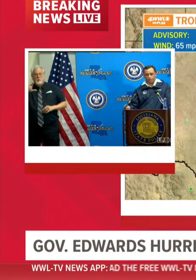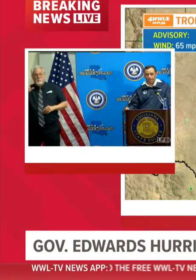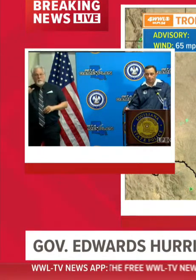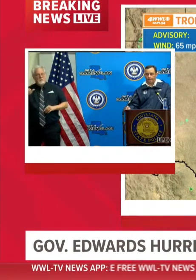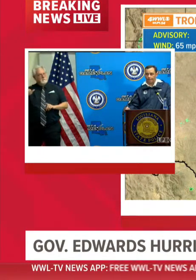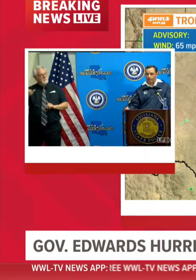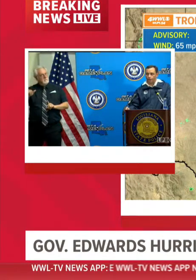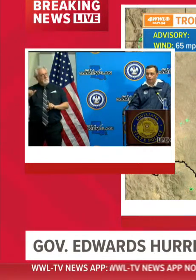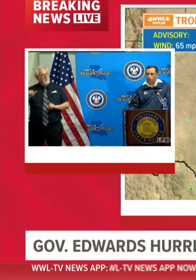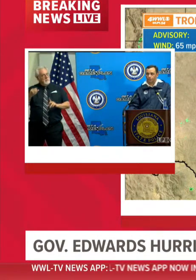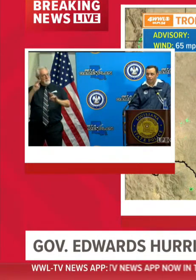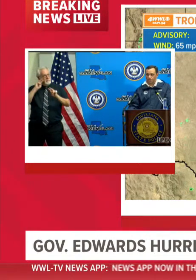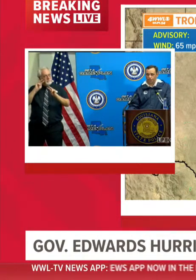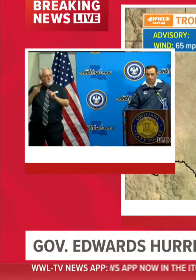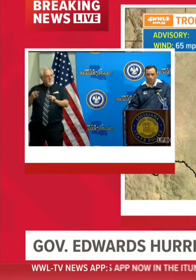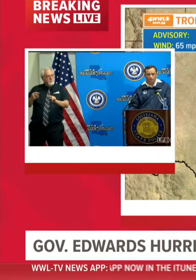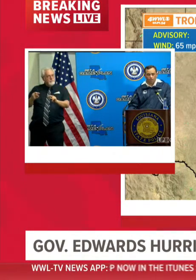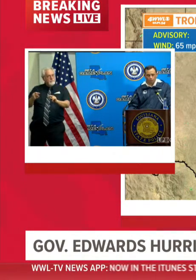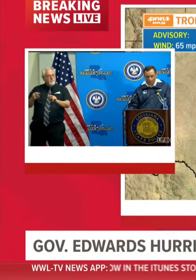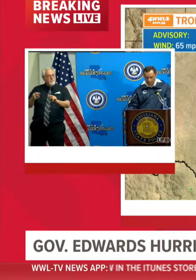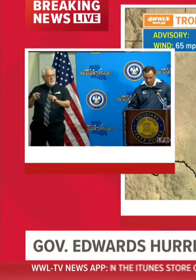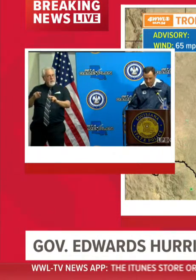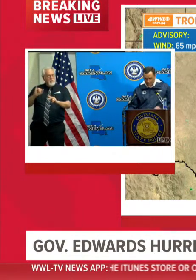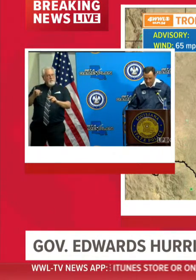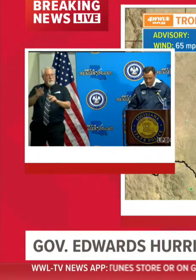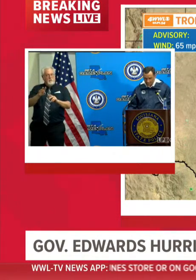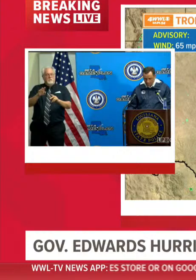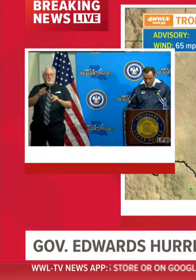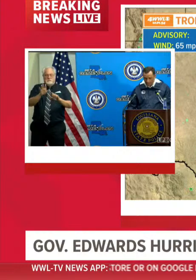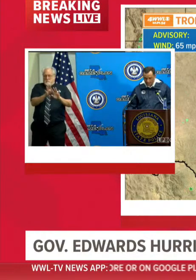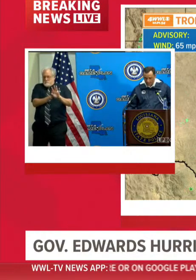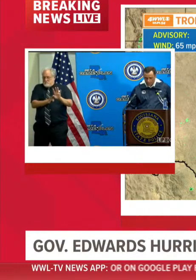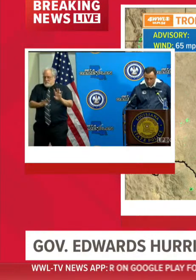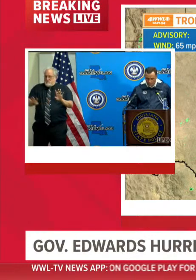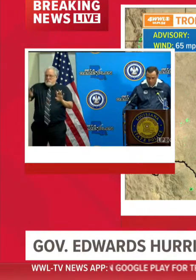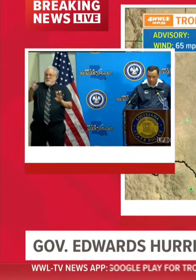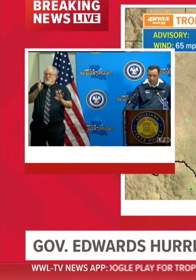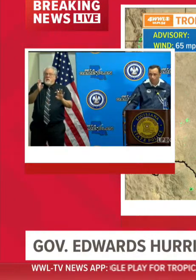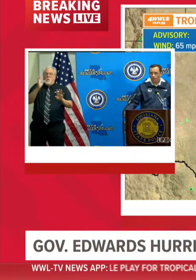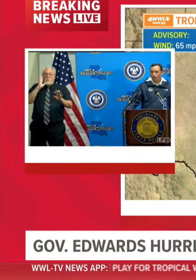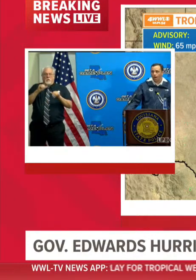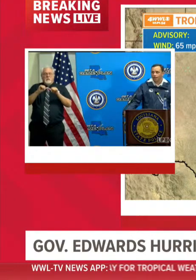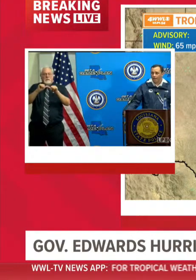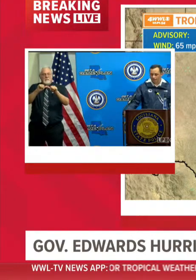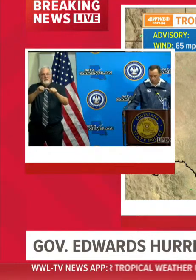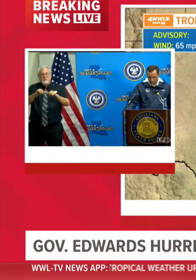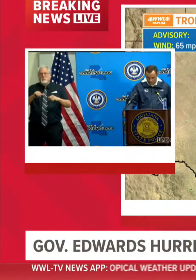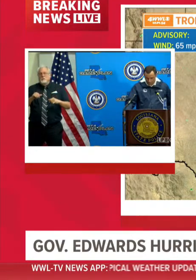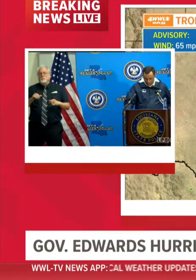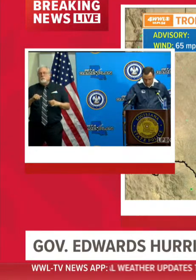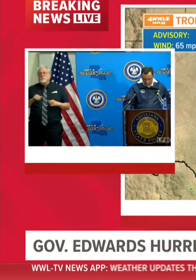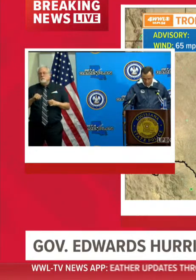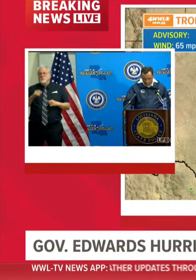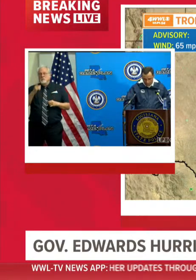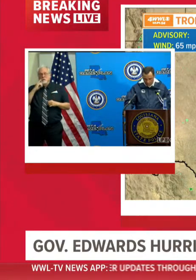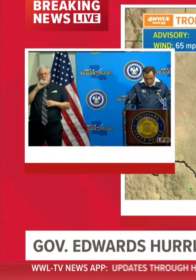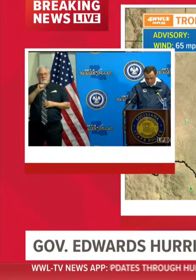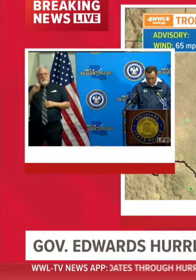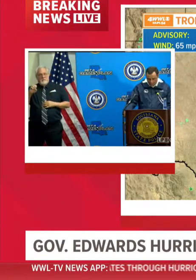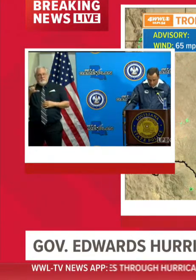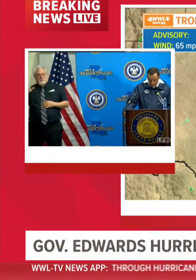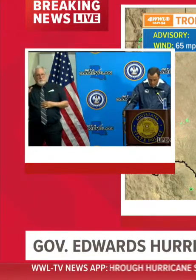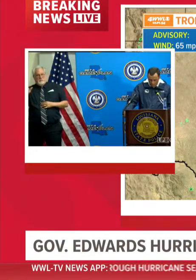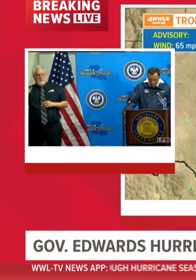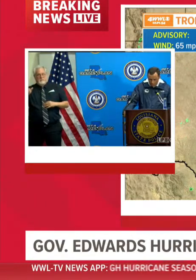you need to be paying very close attention to those outer bands and the impacts that it will continue to have on southeast